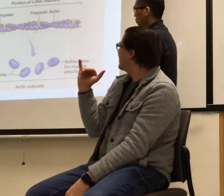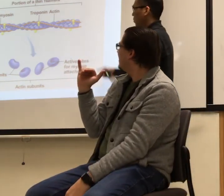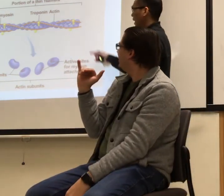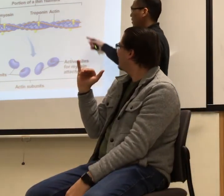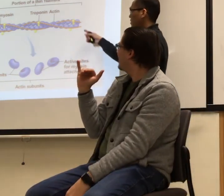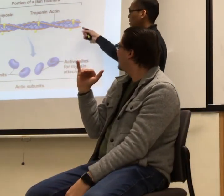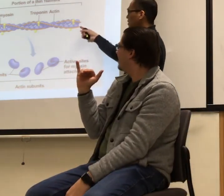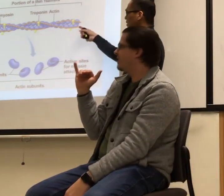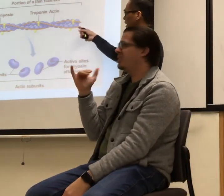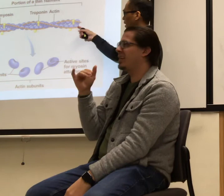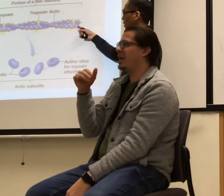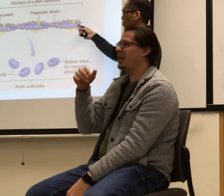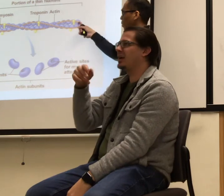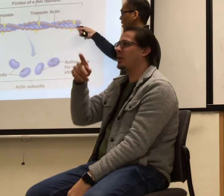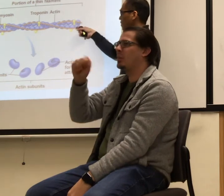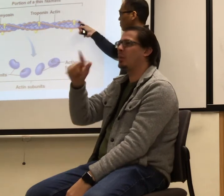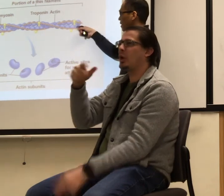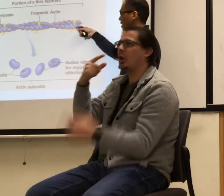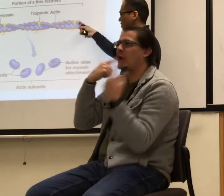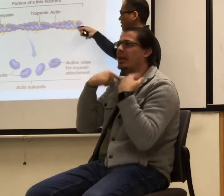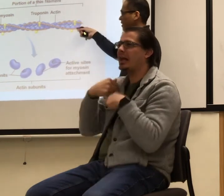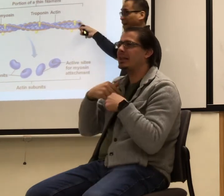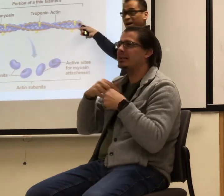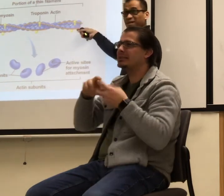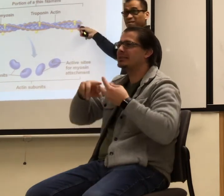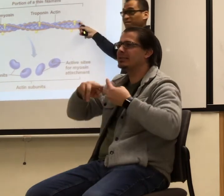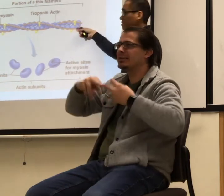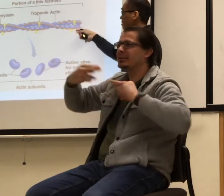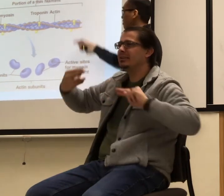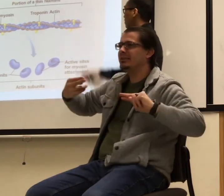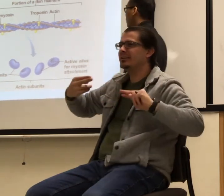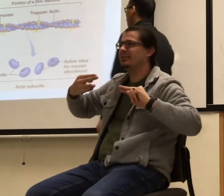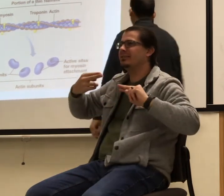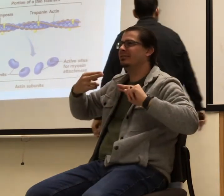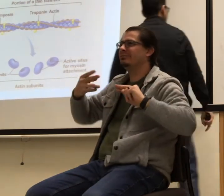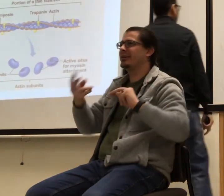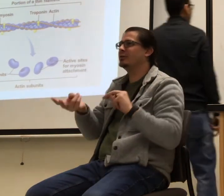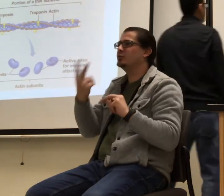two pearl necklaces and kind of intertwine them. It kind of looks like that.